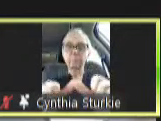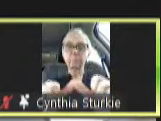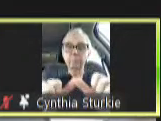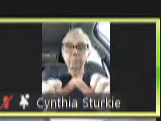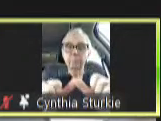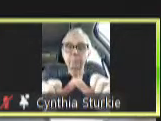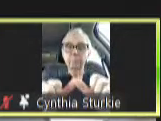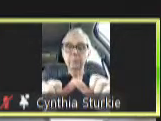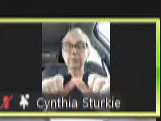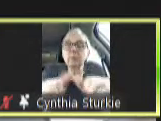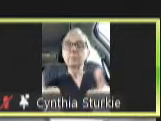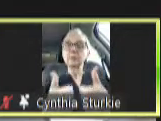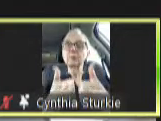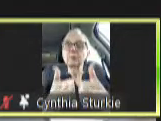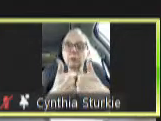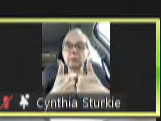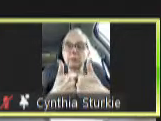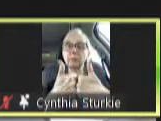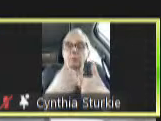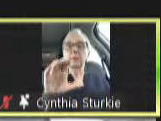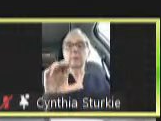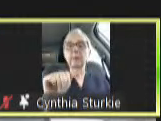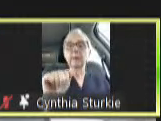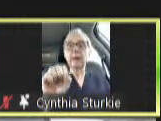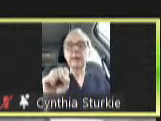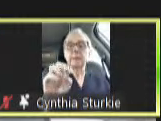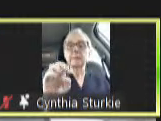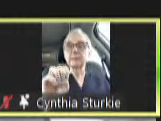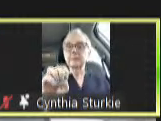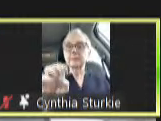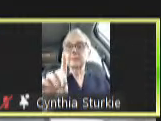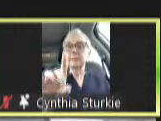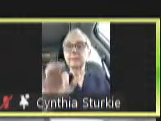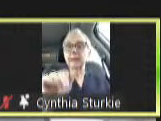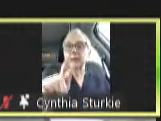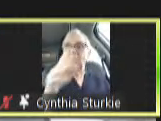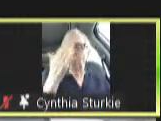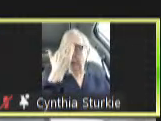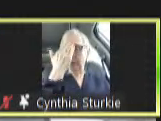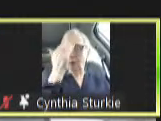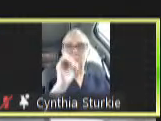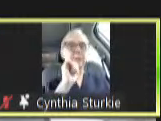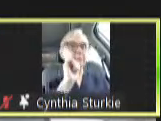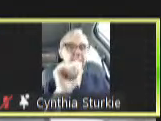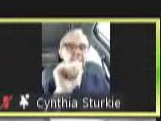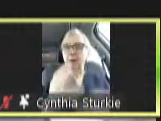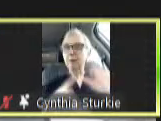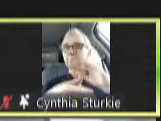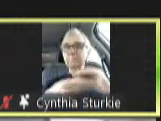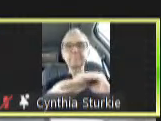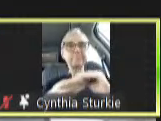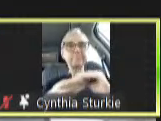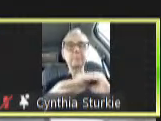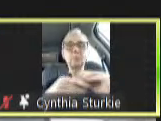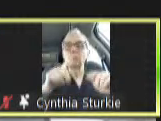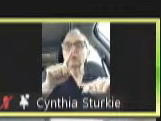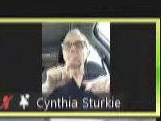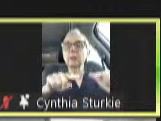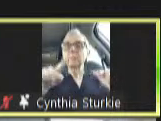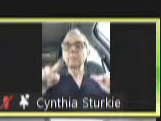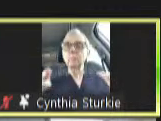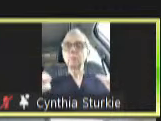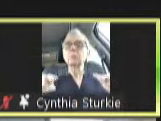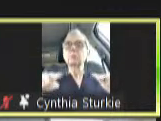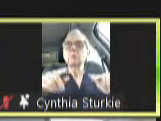mentioned, some challenges with case data. We know it is not comprehensive, and so we continue to look at multiple sources of data to have